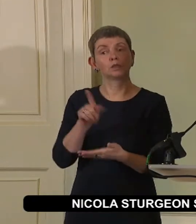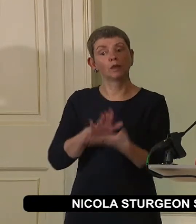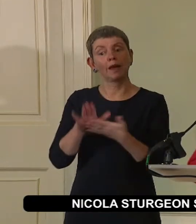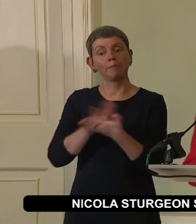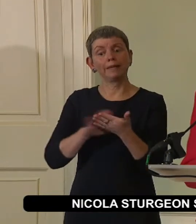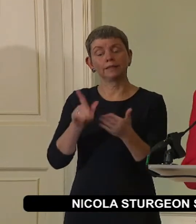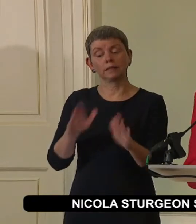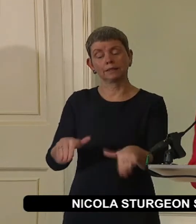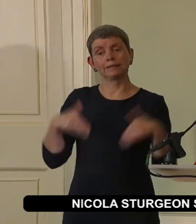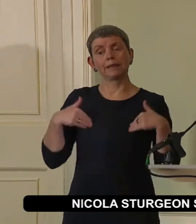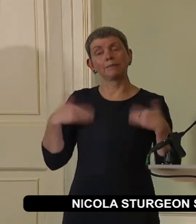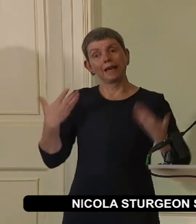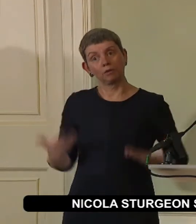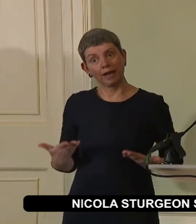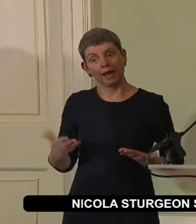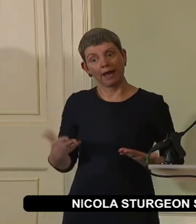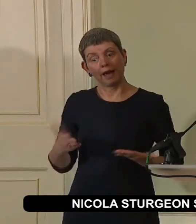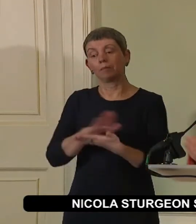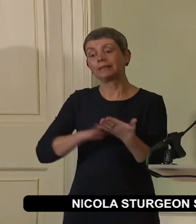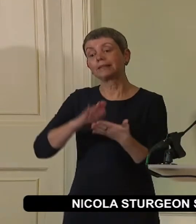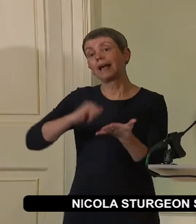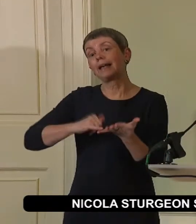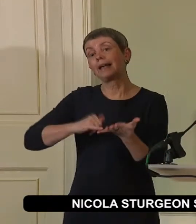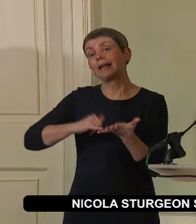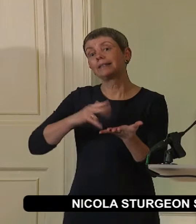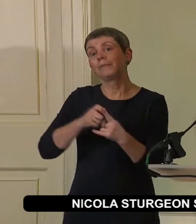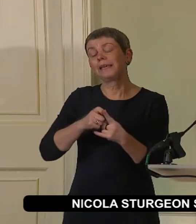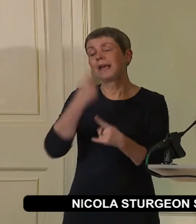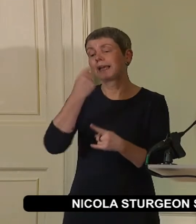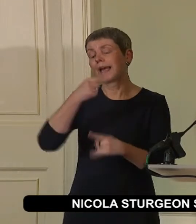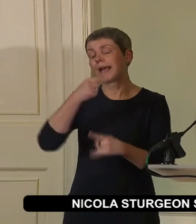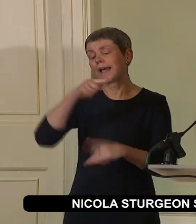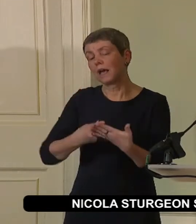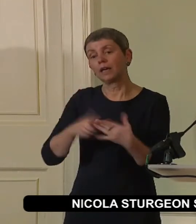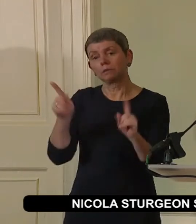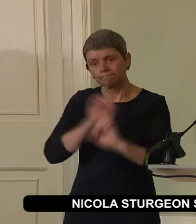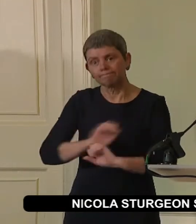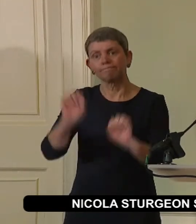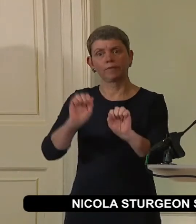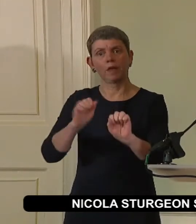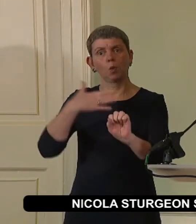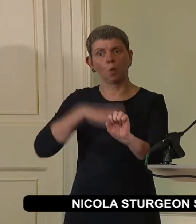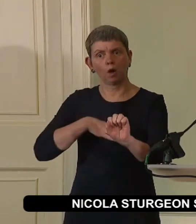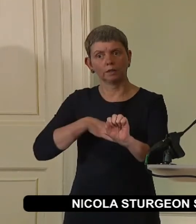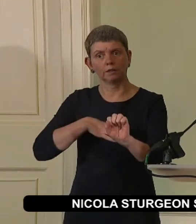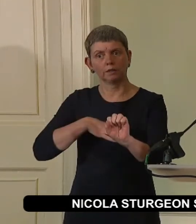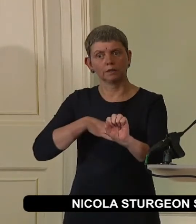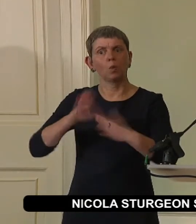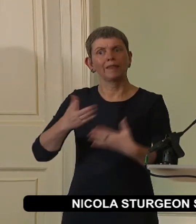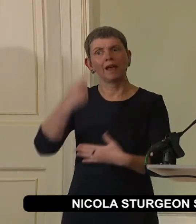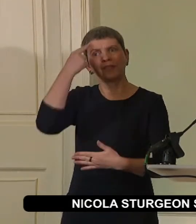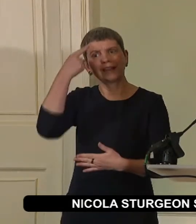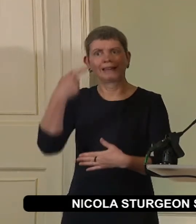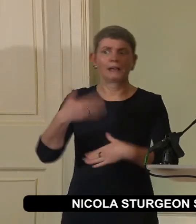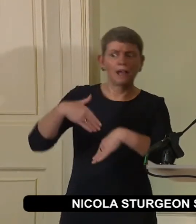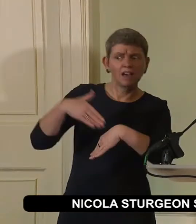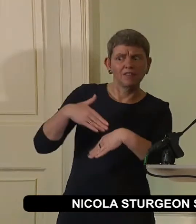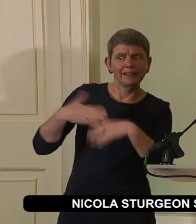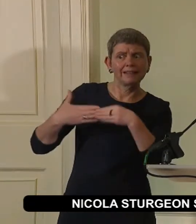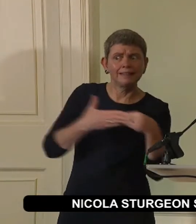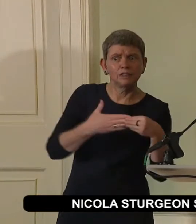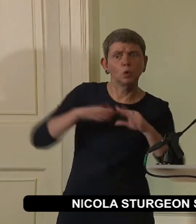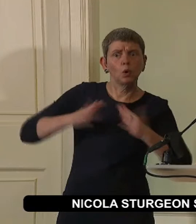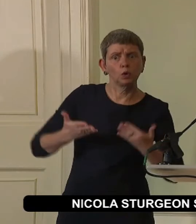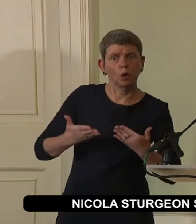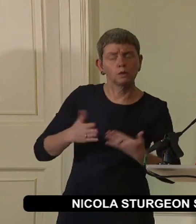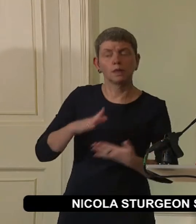the path it believes to be the right one, without worrying about the perceived implications for my leadership, and in the knowledge that a new leader will